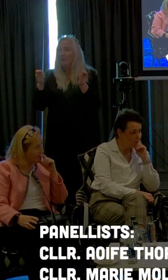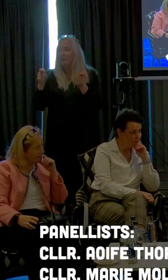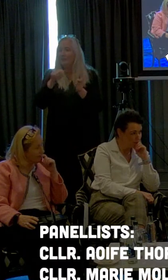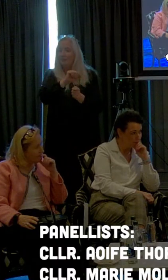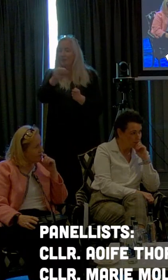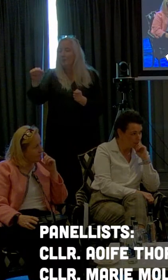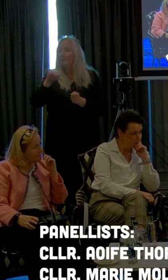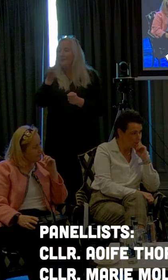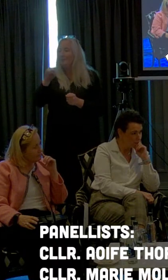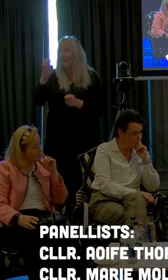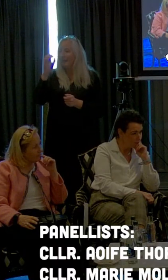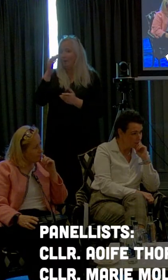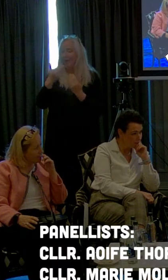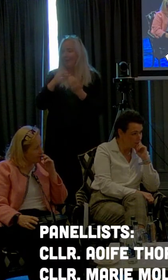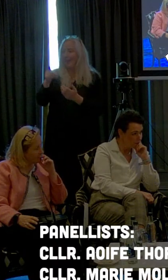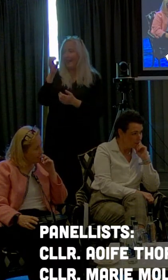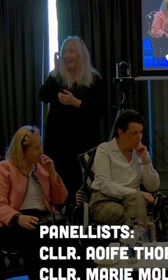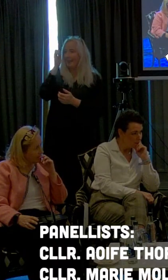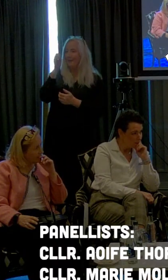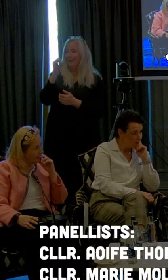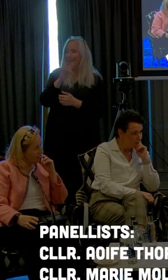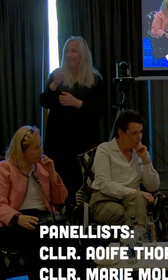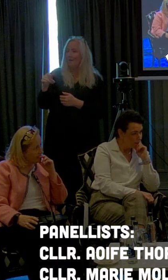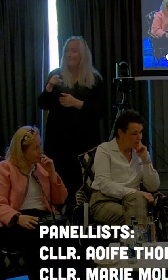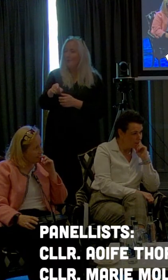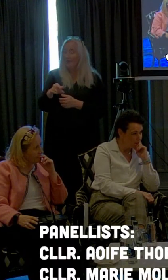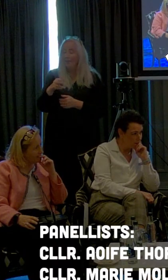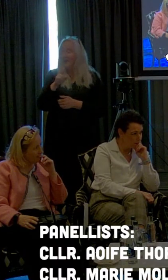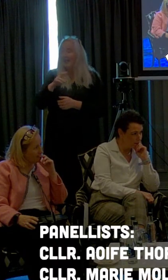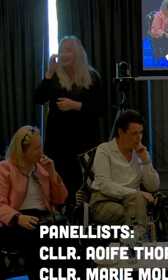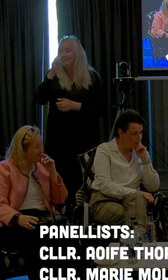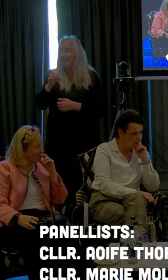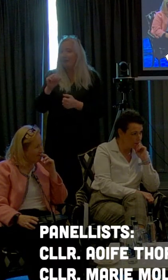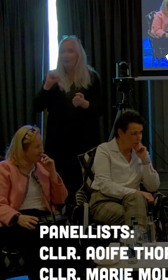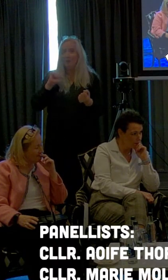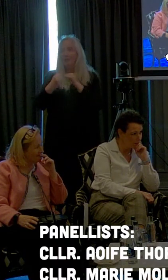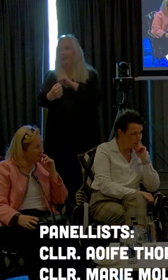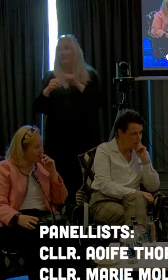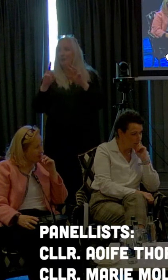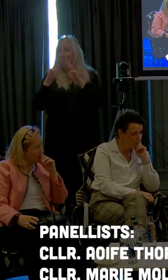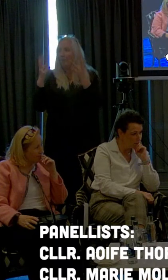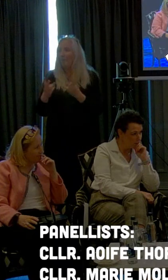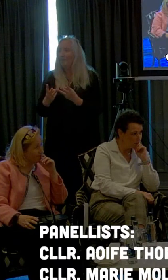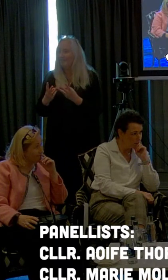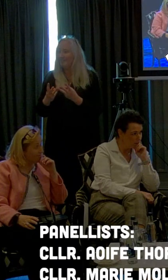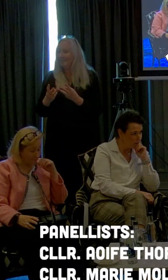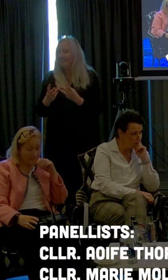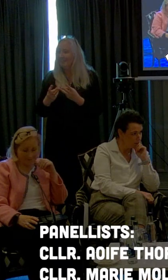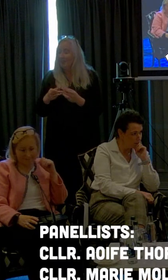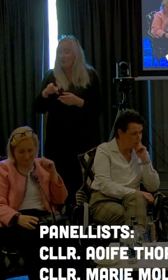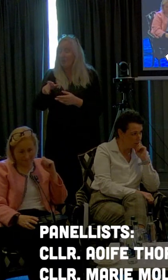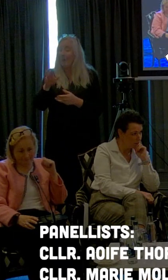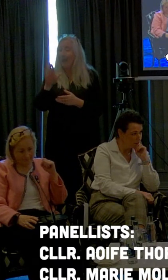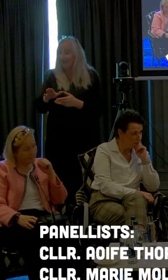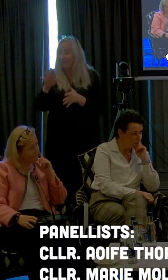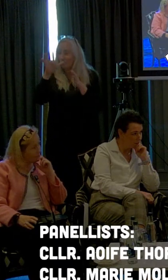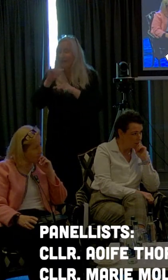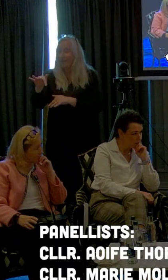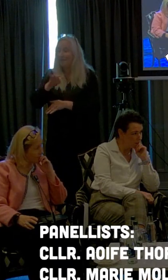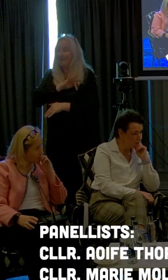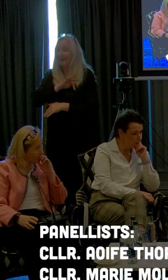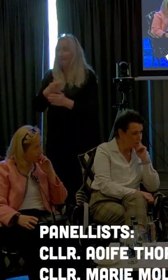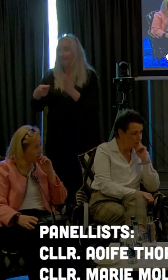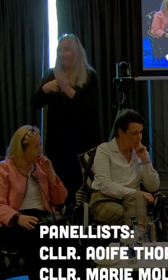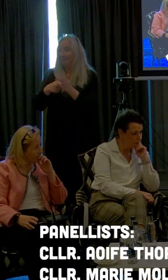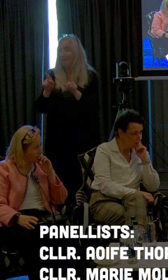elected or whatever, and they think, I'm going to go in here and I'm going to change the world, you know, and it's just, I suppose, to be realistic yourself, because maybe you might